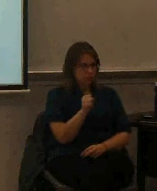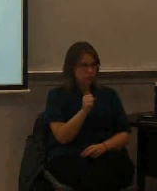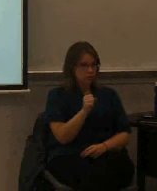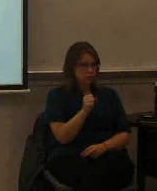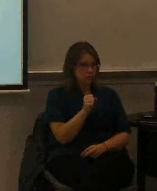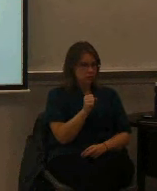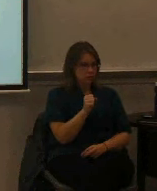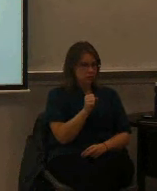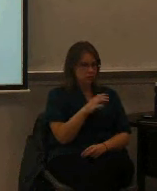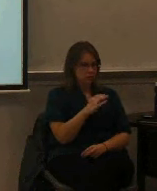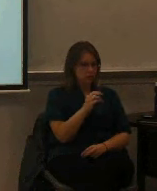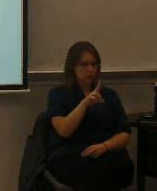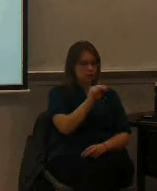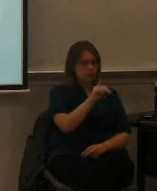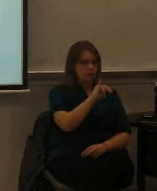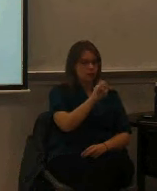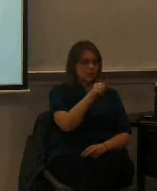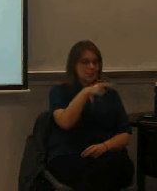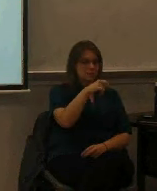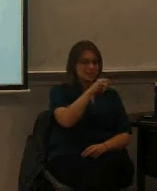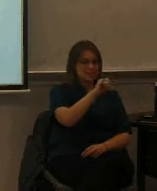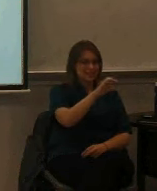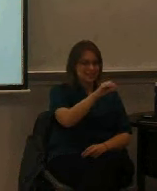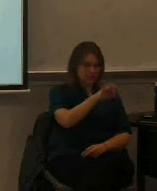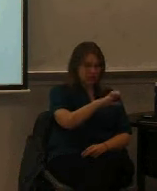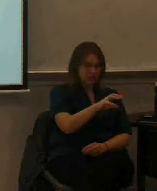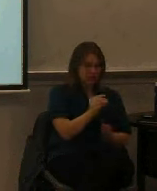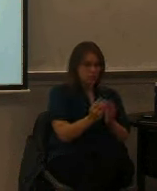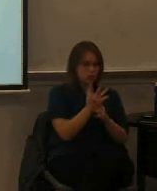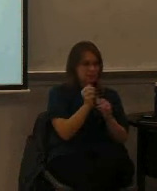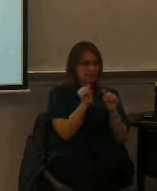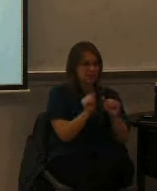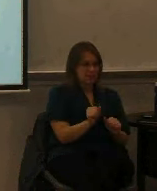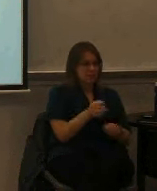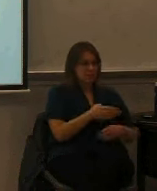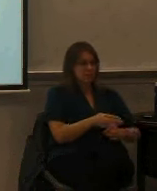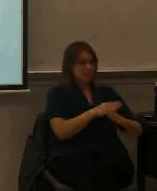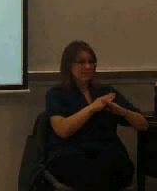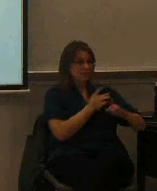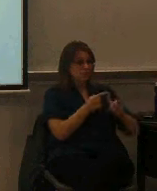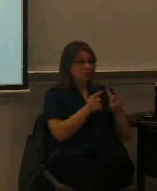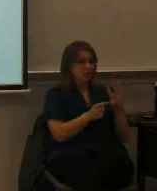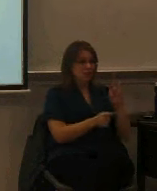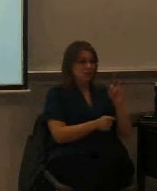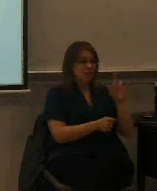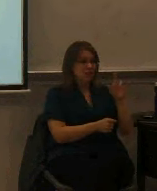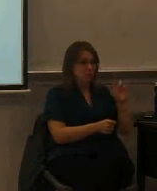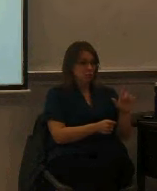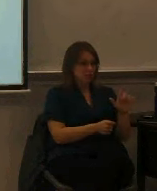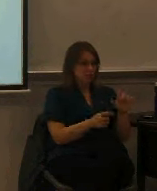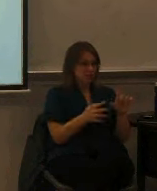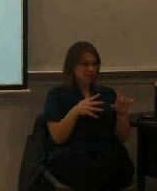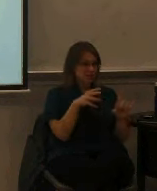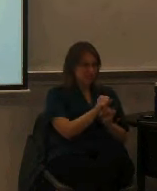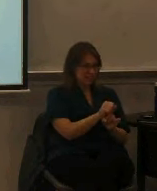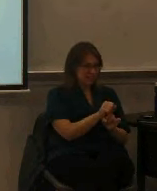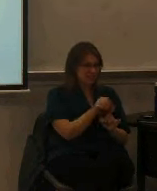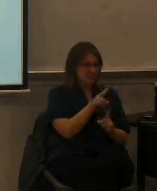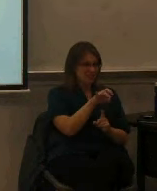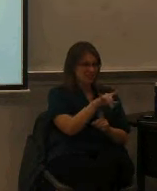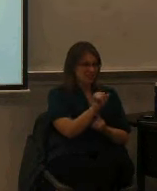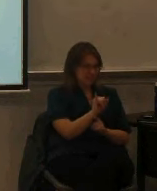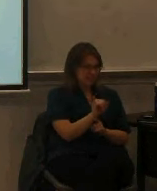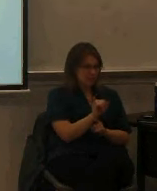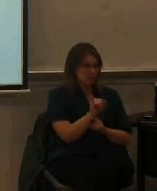and unispecific blooms actually can be resistant to viral attack, viral